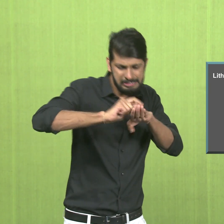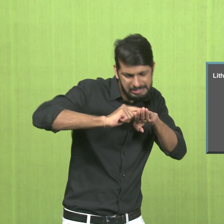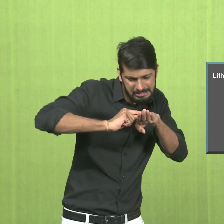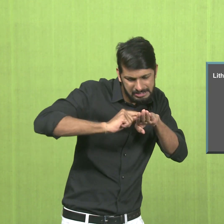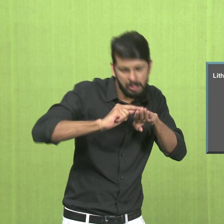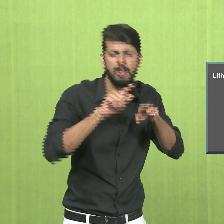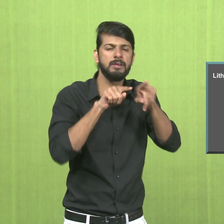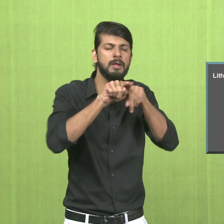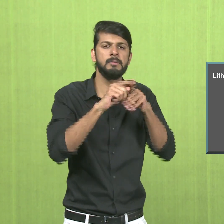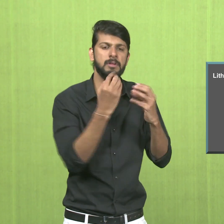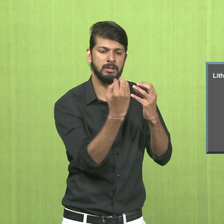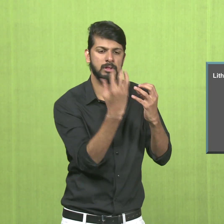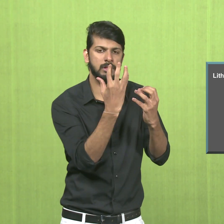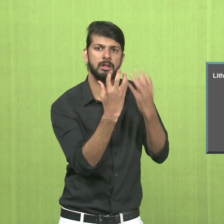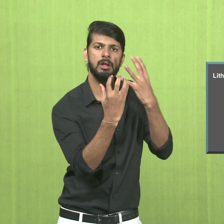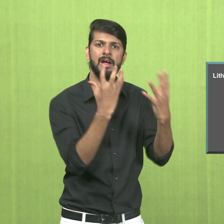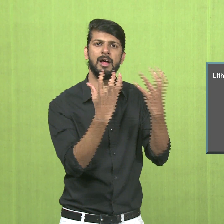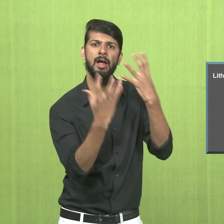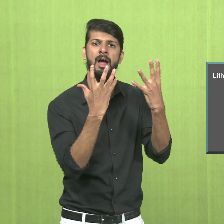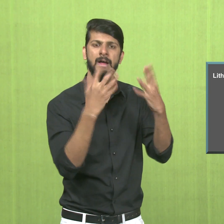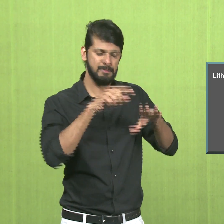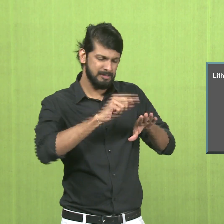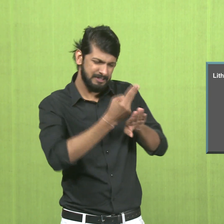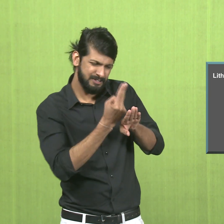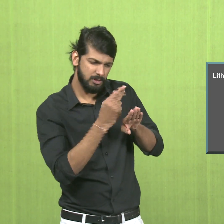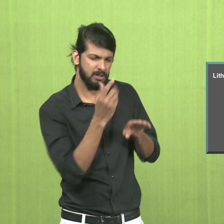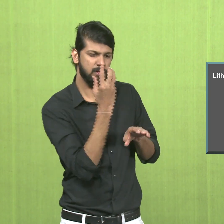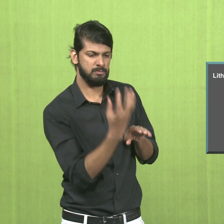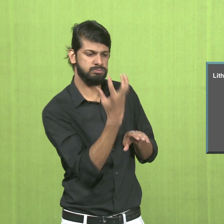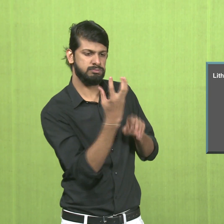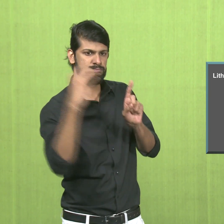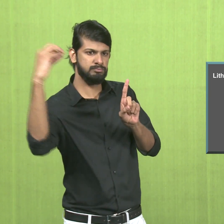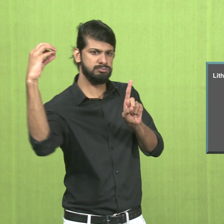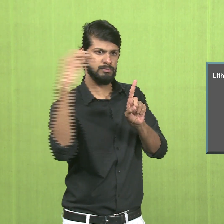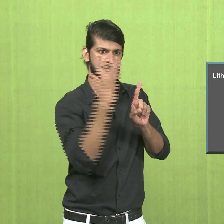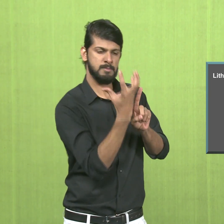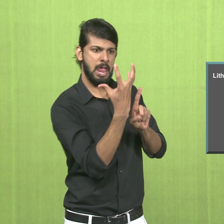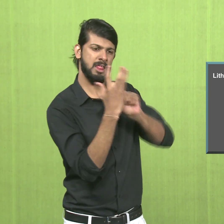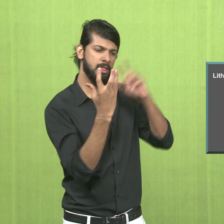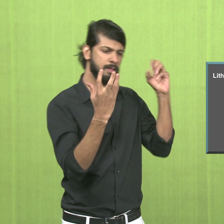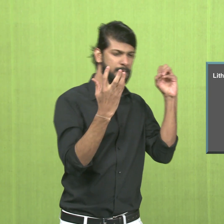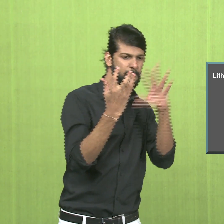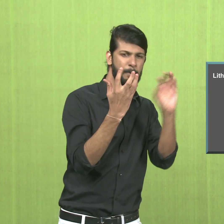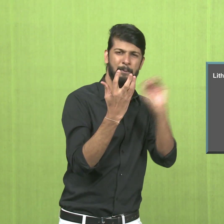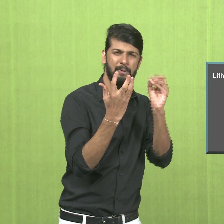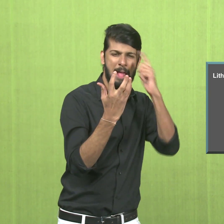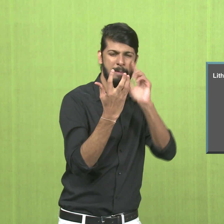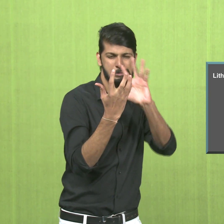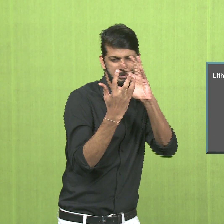you etch or you use crayons or different kind of colors, maybe charcoal on stone,